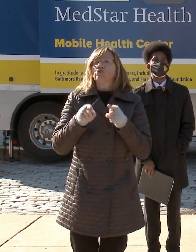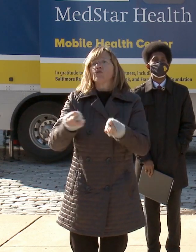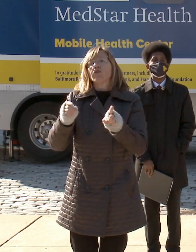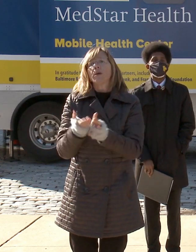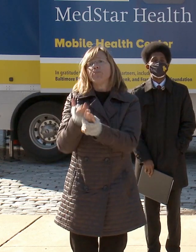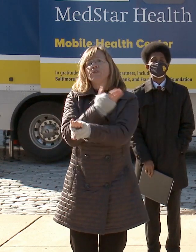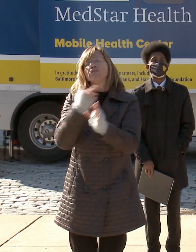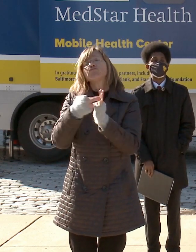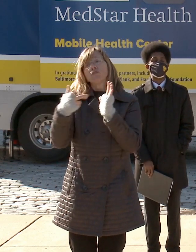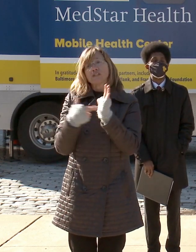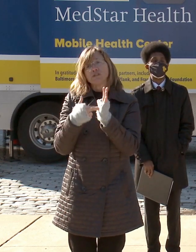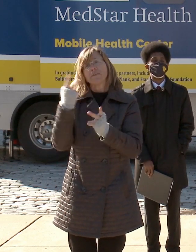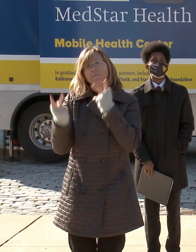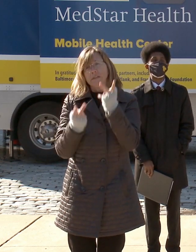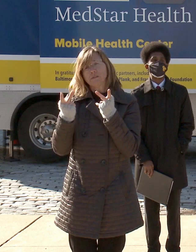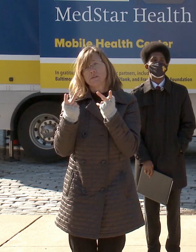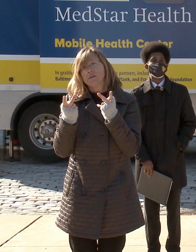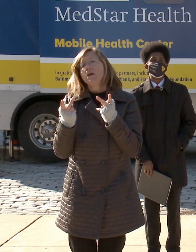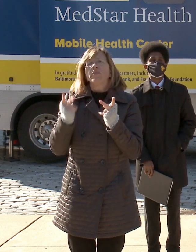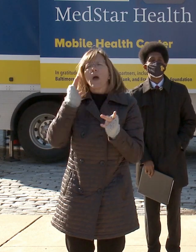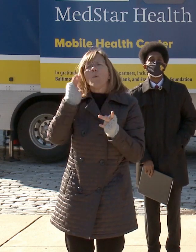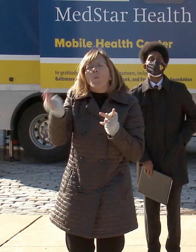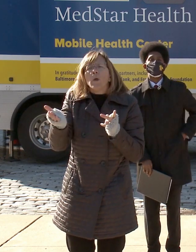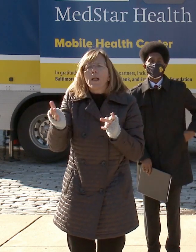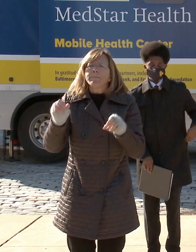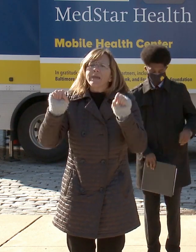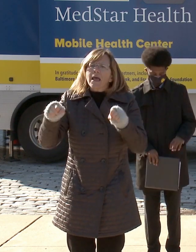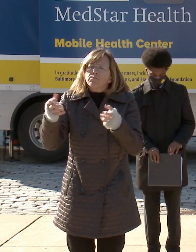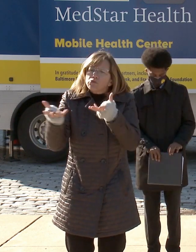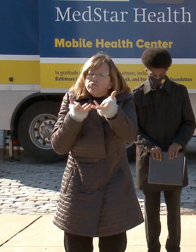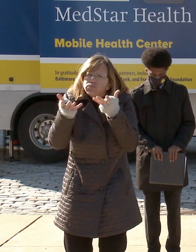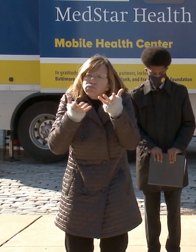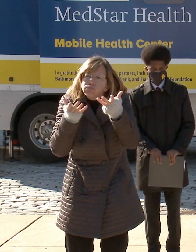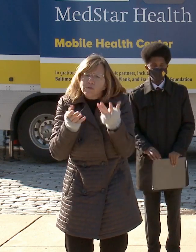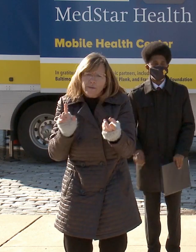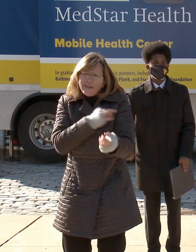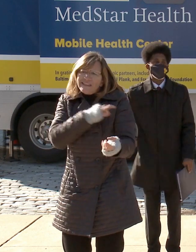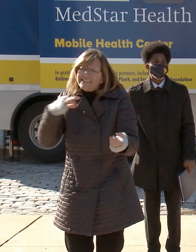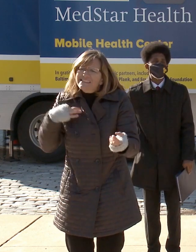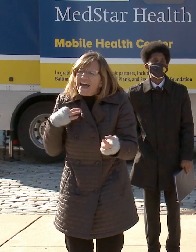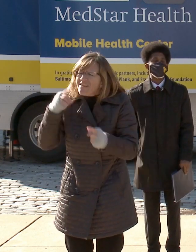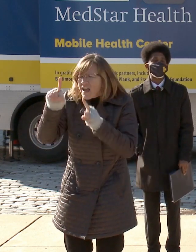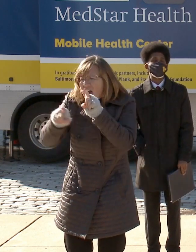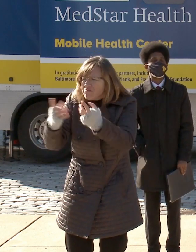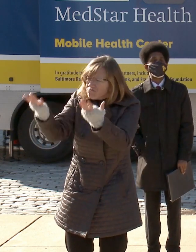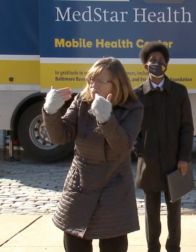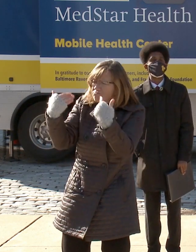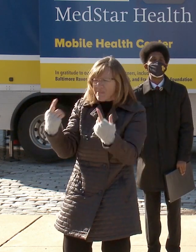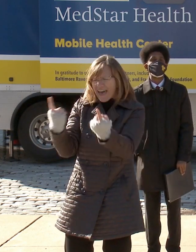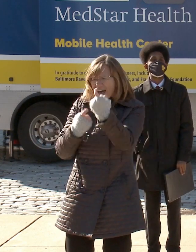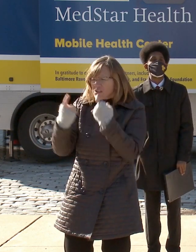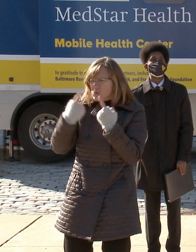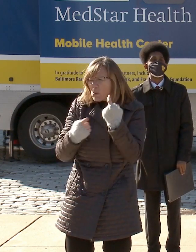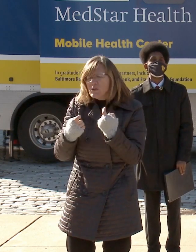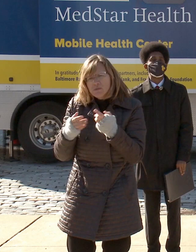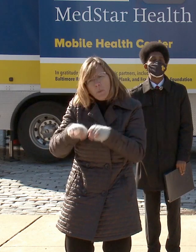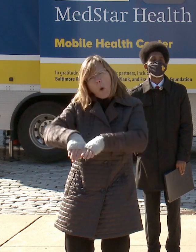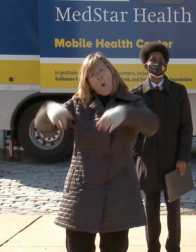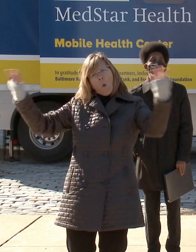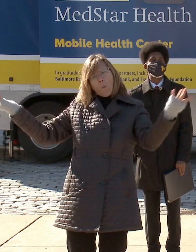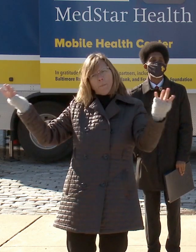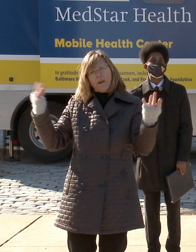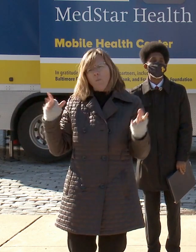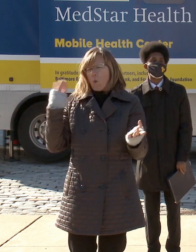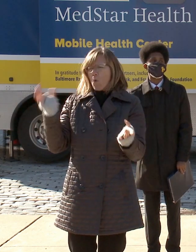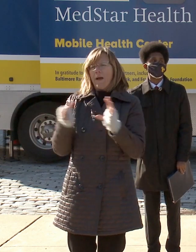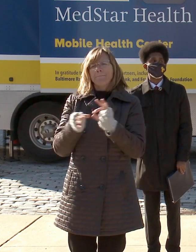visits, residents will also have the opportunity to engage with our staff and ask questions about the vaccine. As mentioned last week, while our